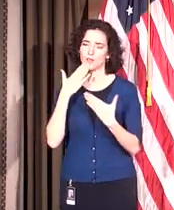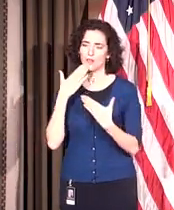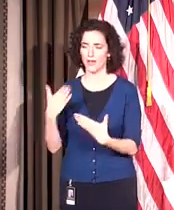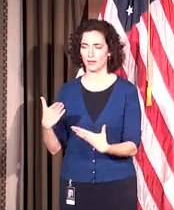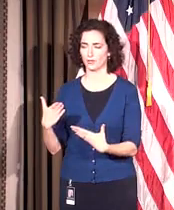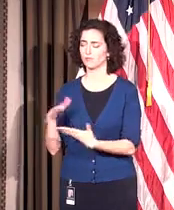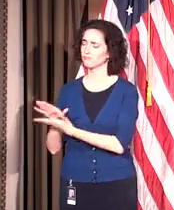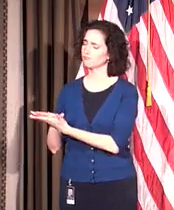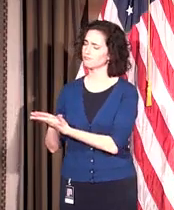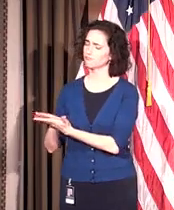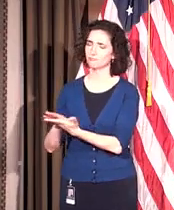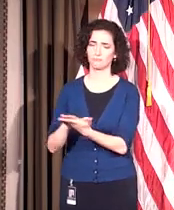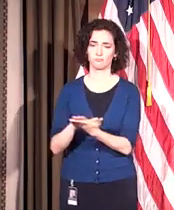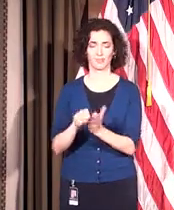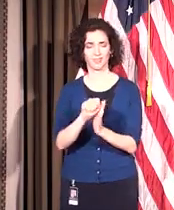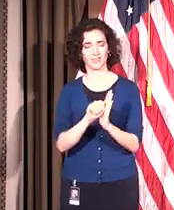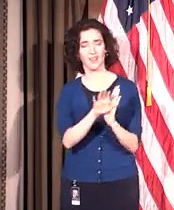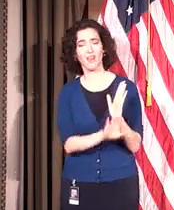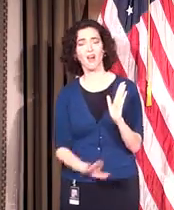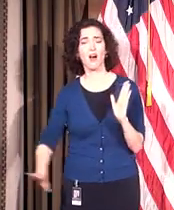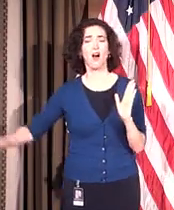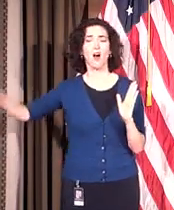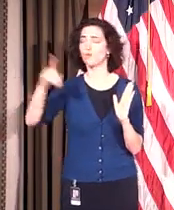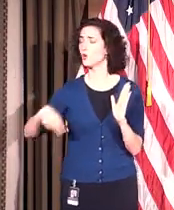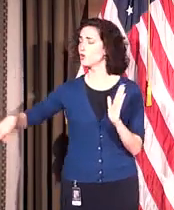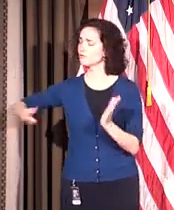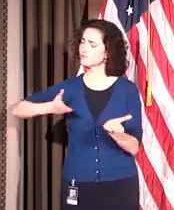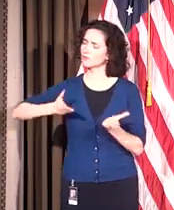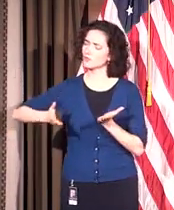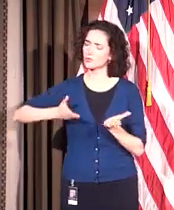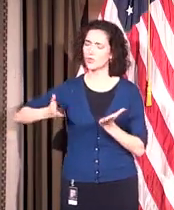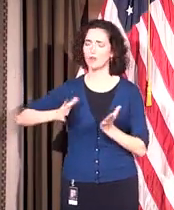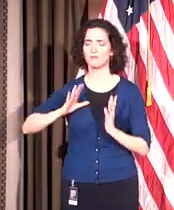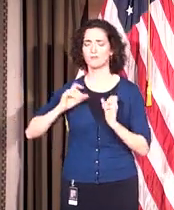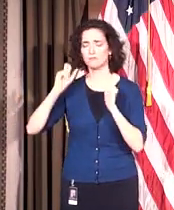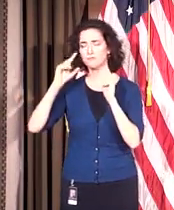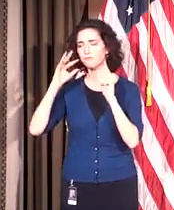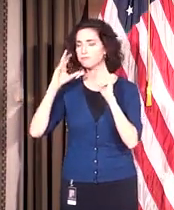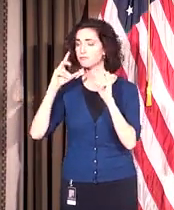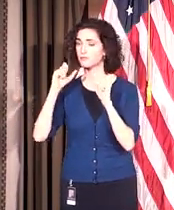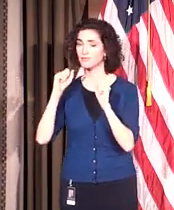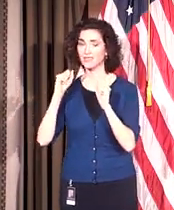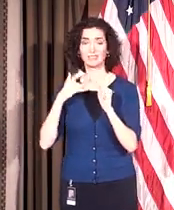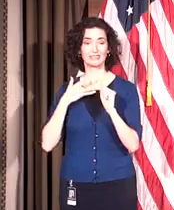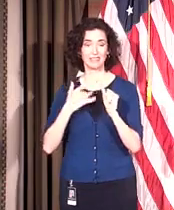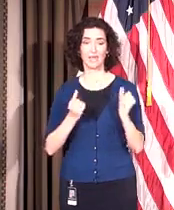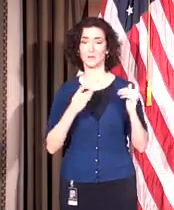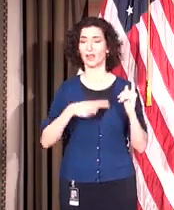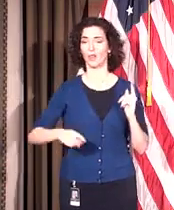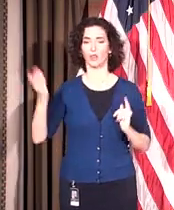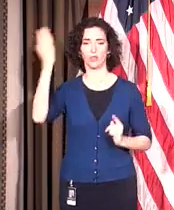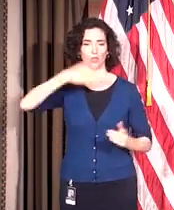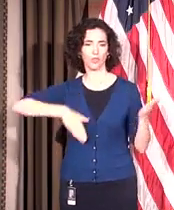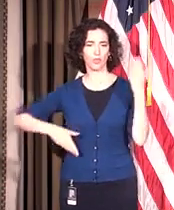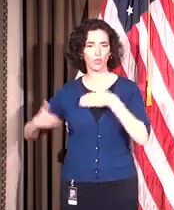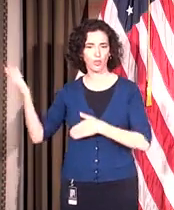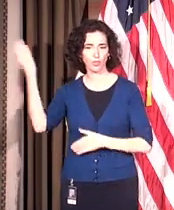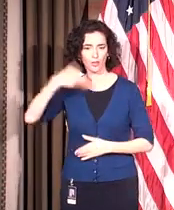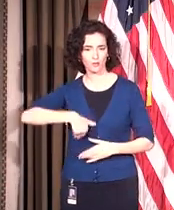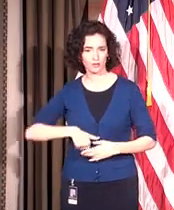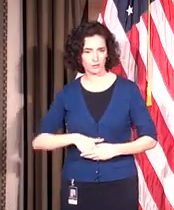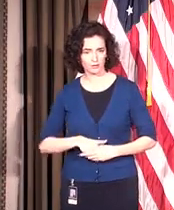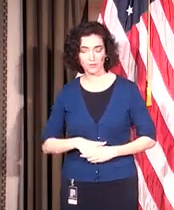You do a great service for our state, and oftentimes, as I said before, it goes unnoticed. The sacrifices that you